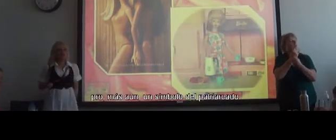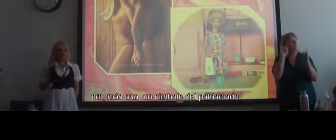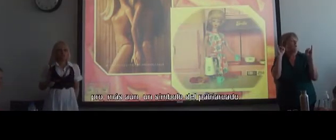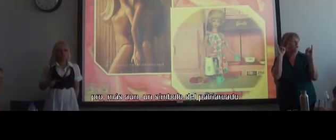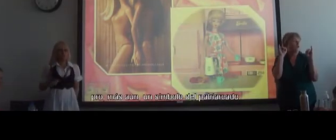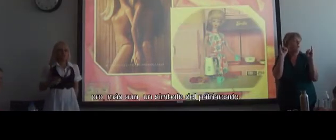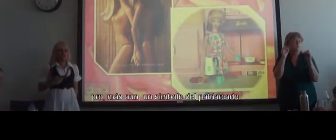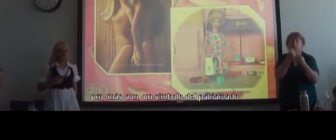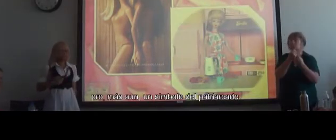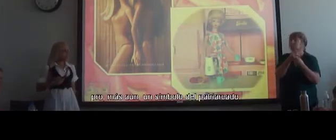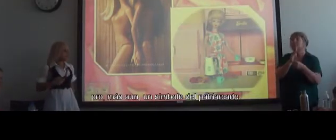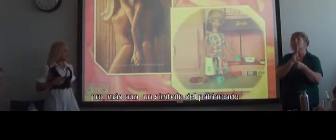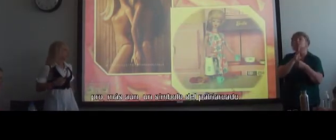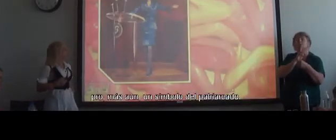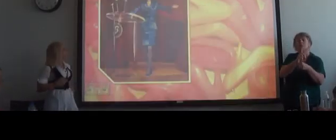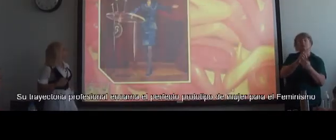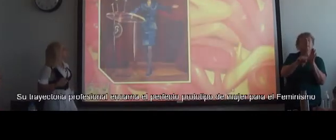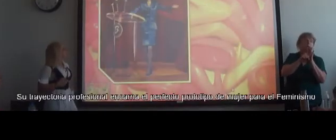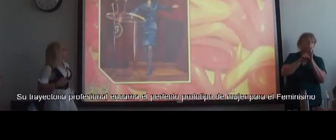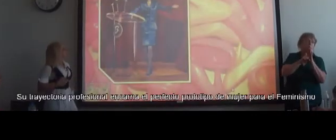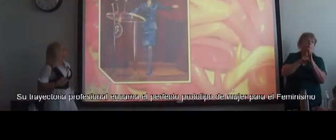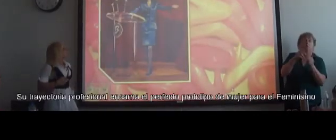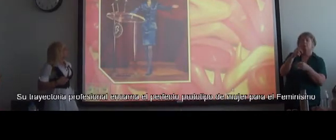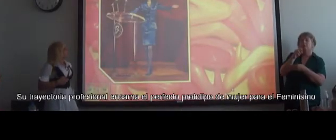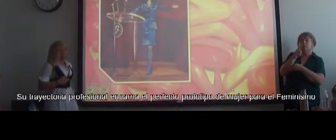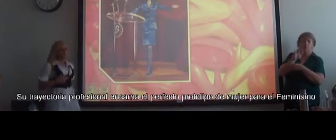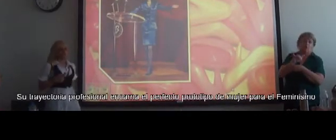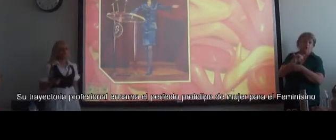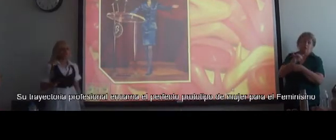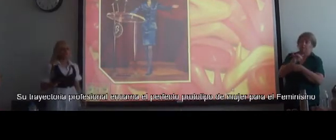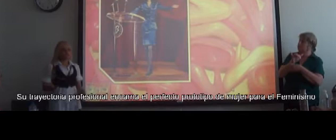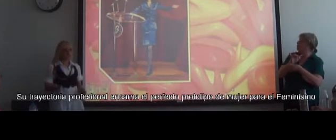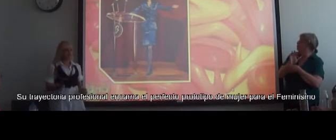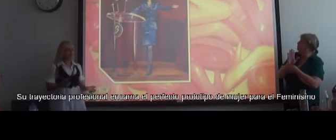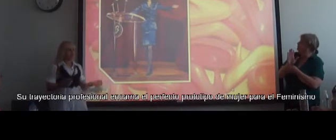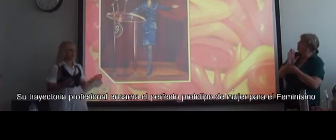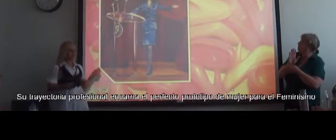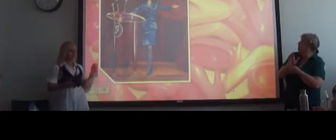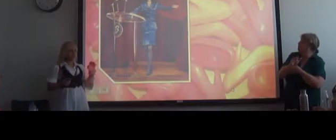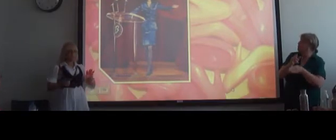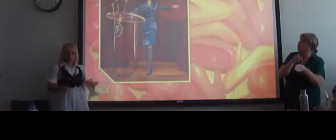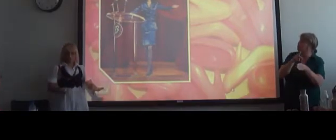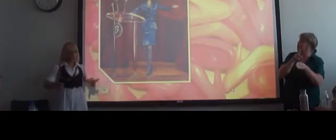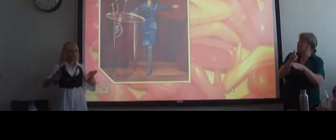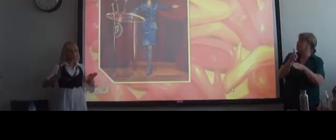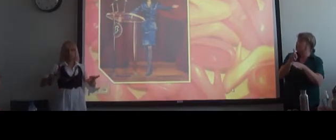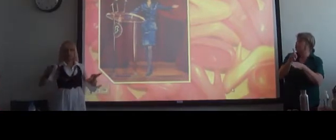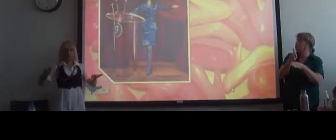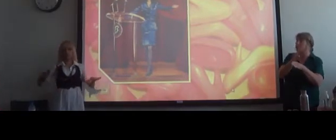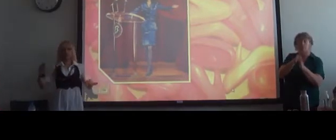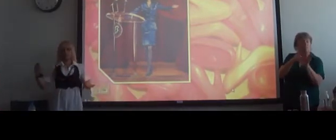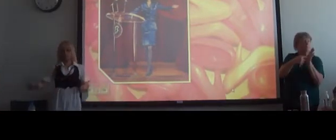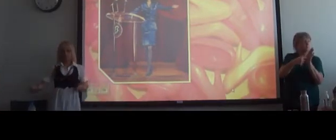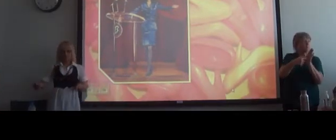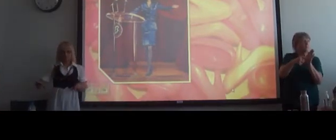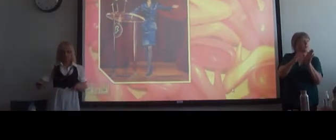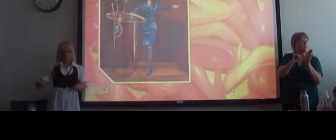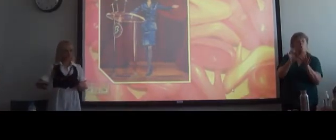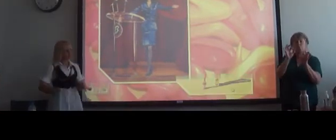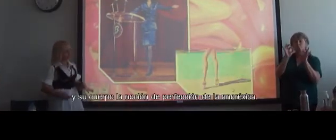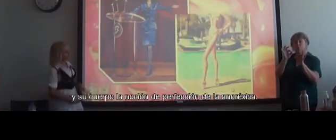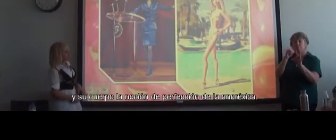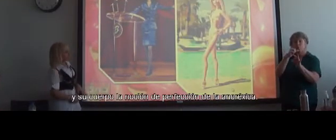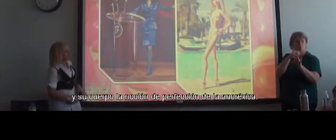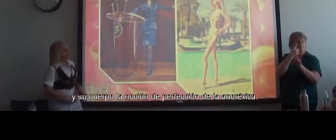but moreover a symbol of patriarchy. Her professional trajectory embodies the perfect prototype of woman for